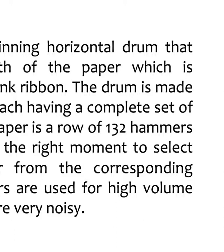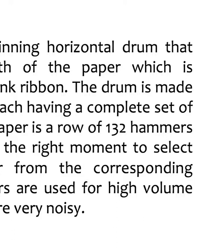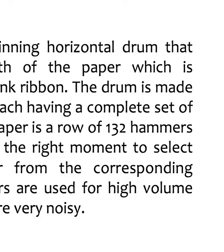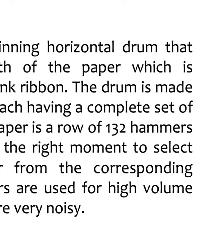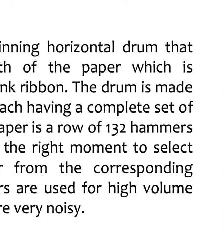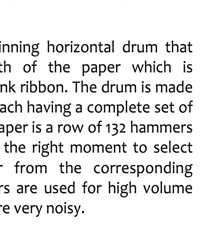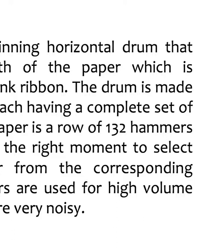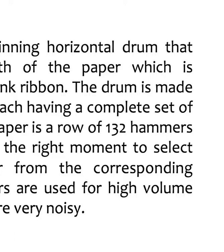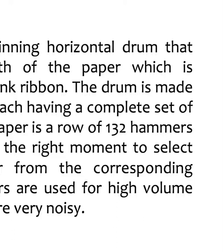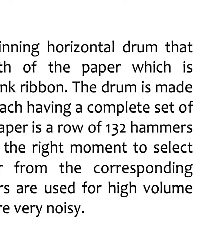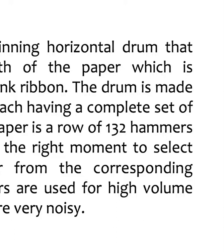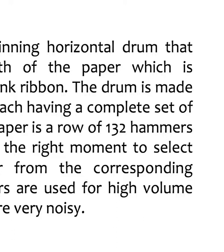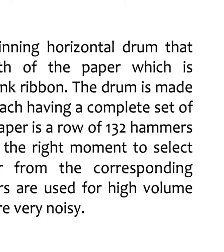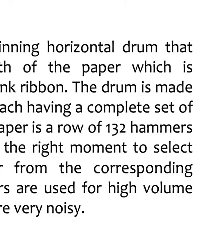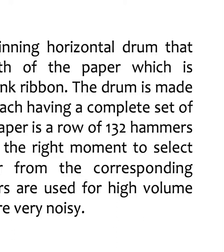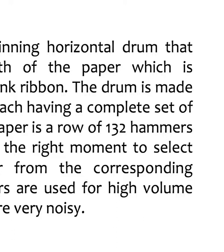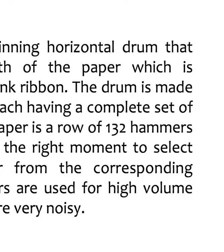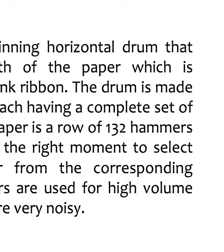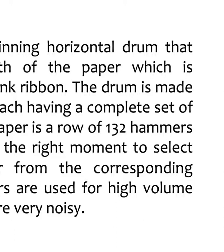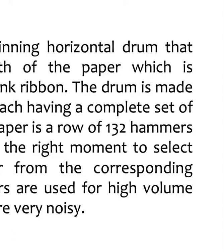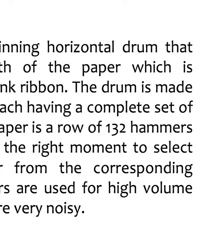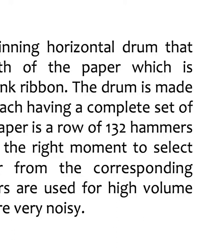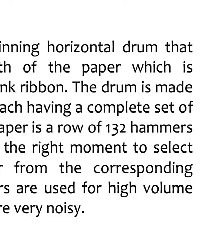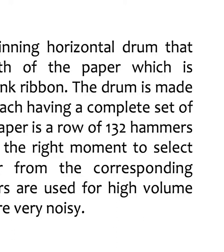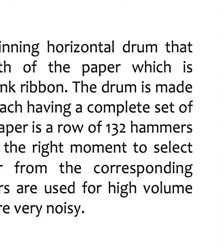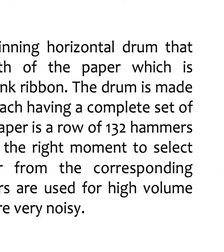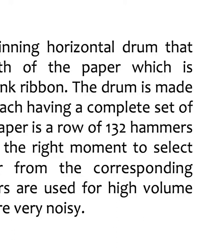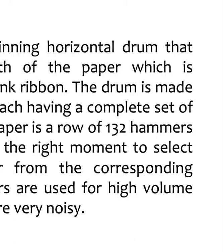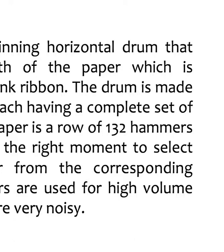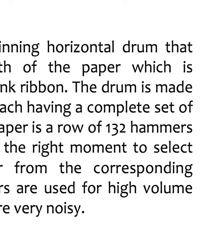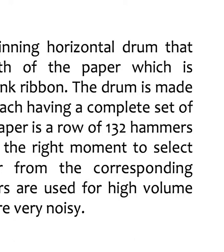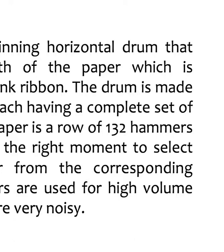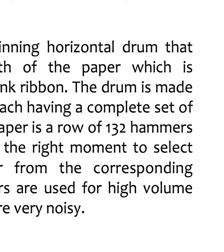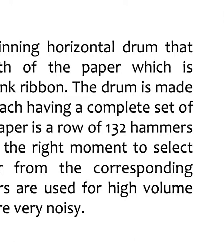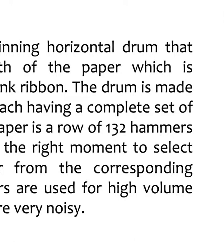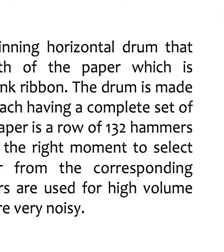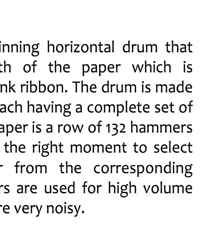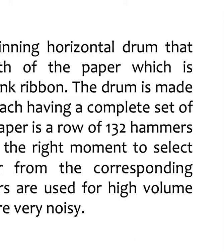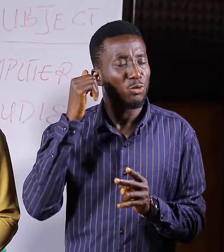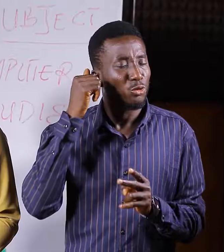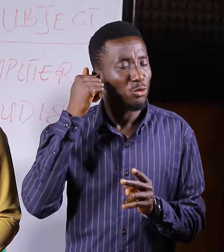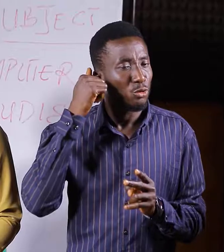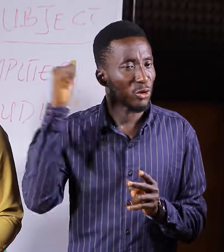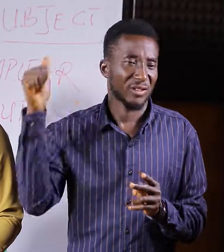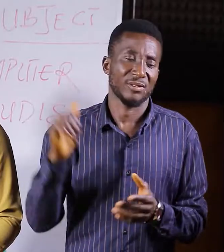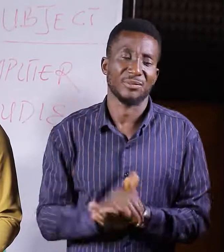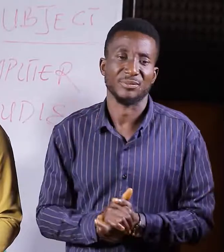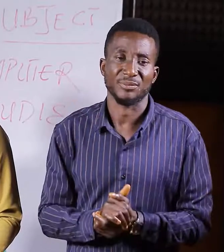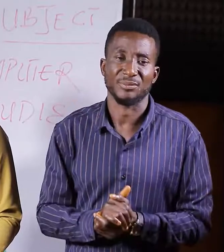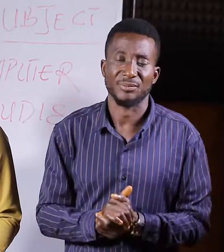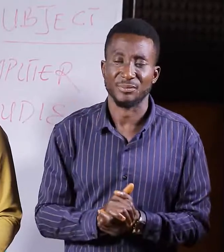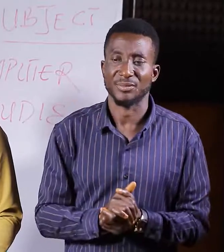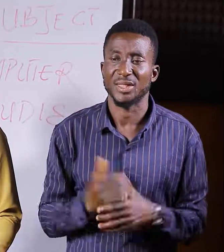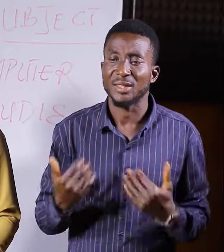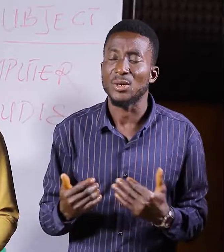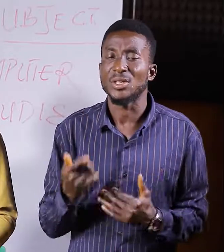volume, low quality output and are very, very noisy. Yes, the